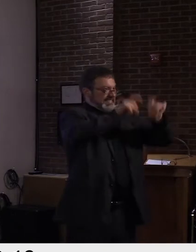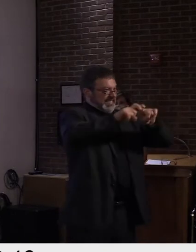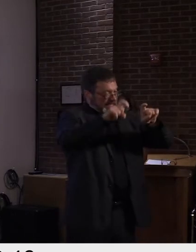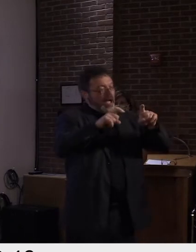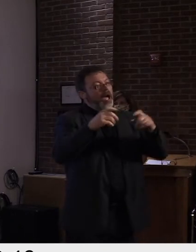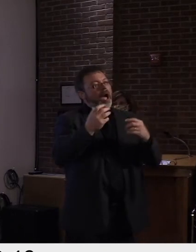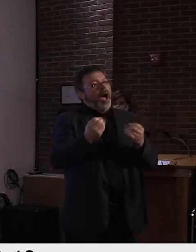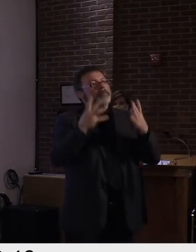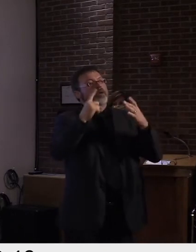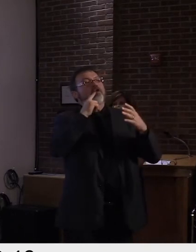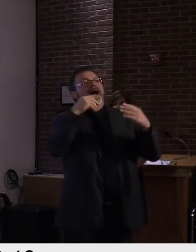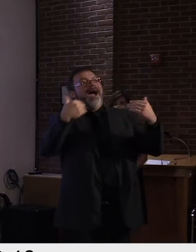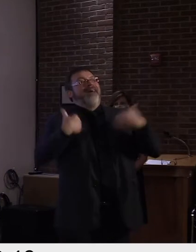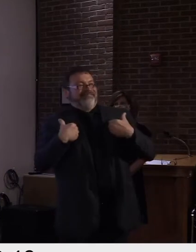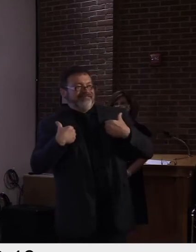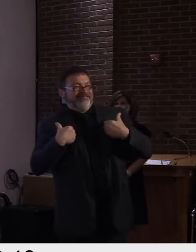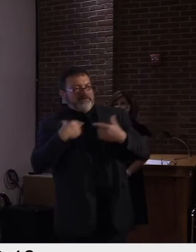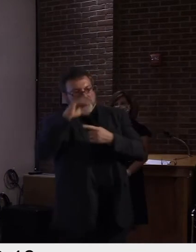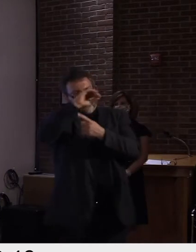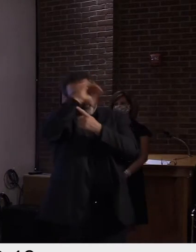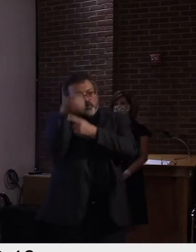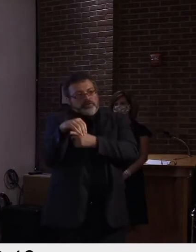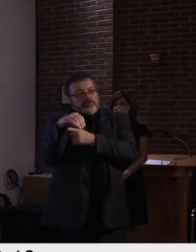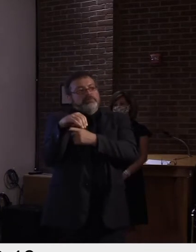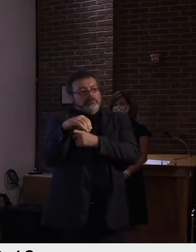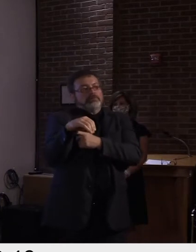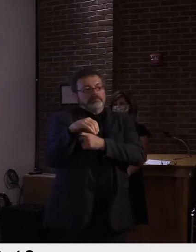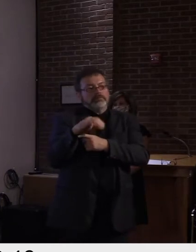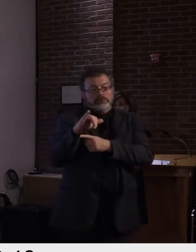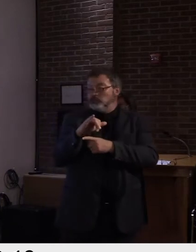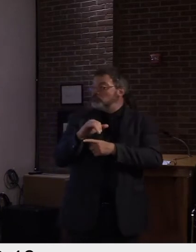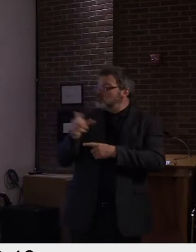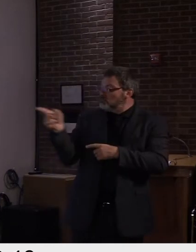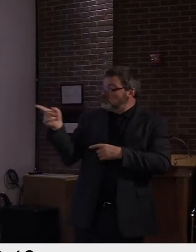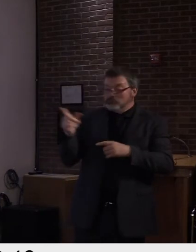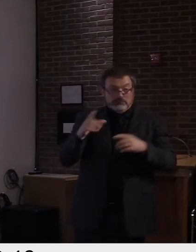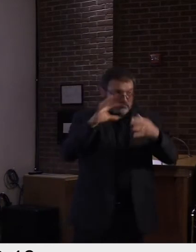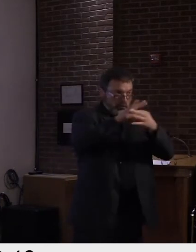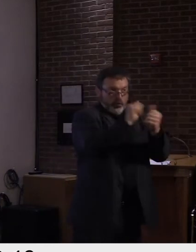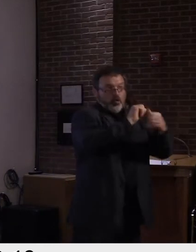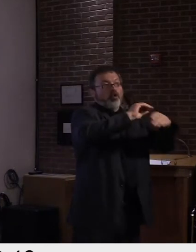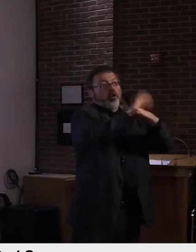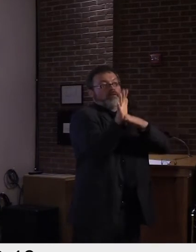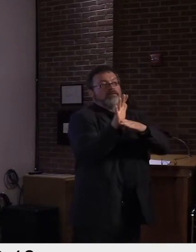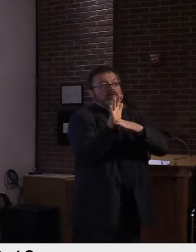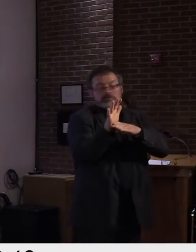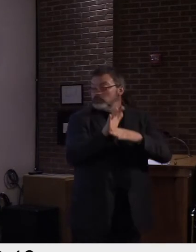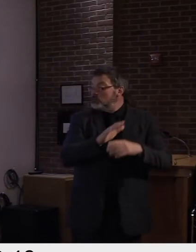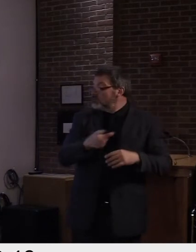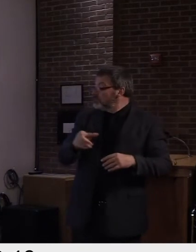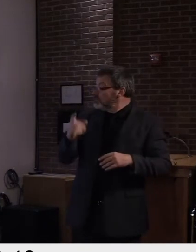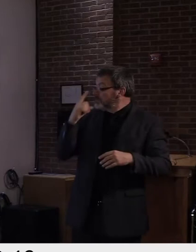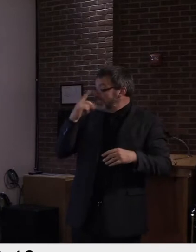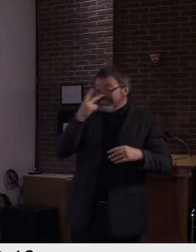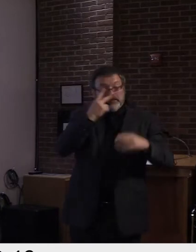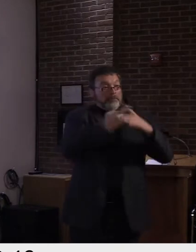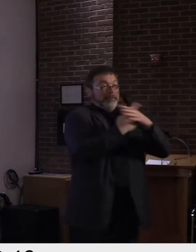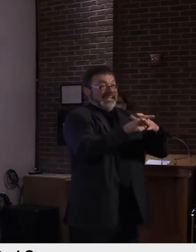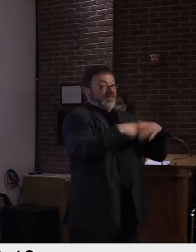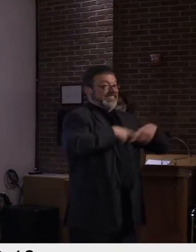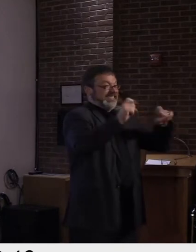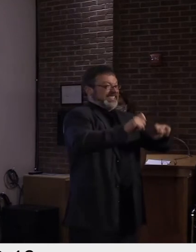Test positivity rates, in spite of some outbreaks, are still very, very low, way under 2%.